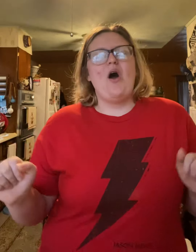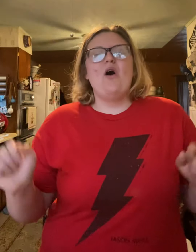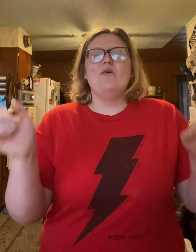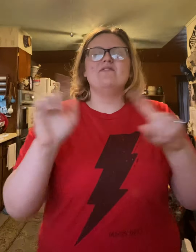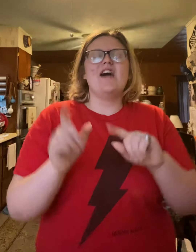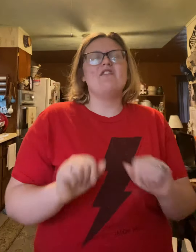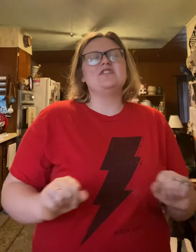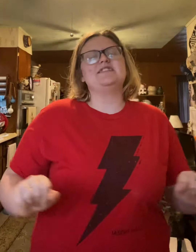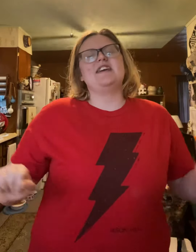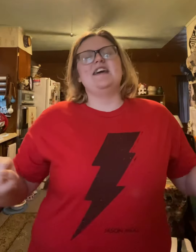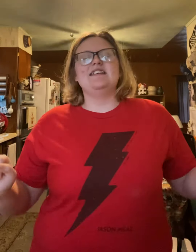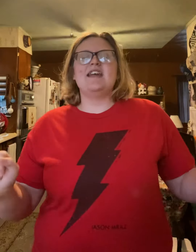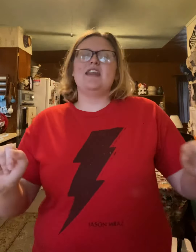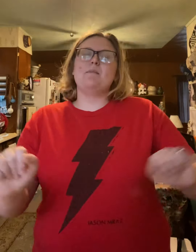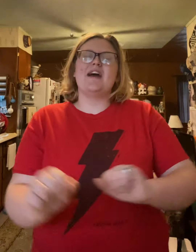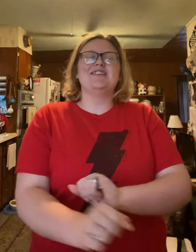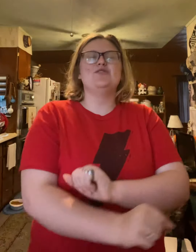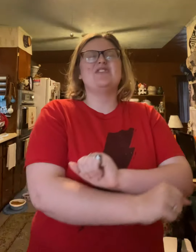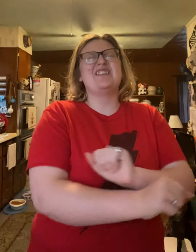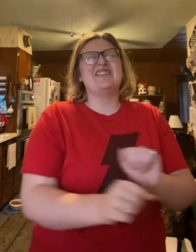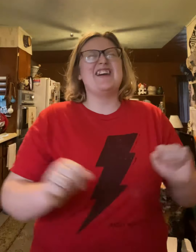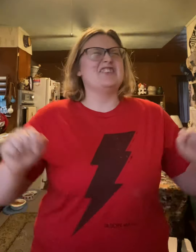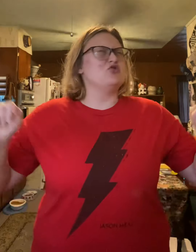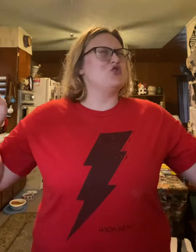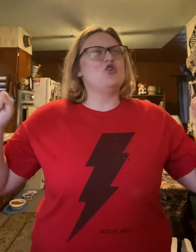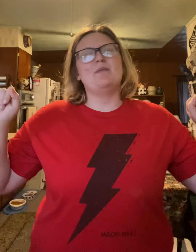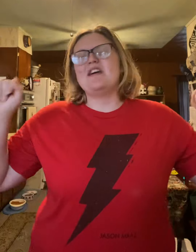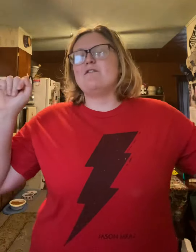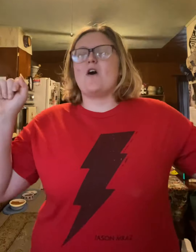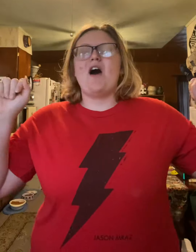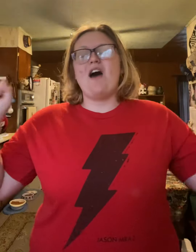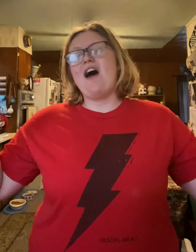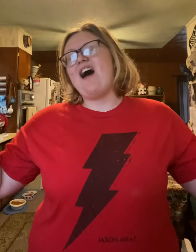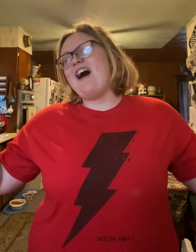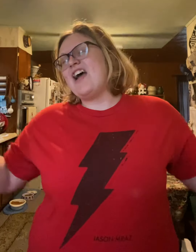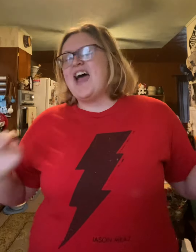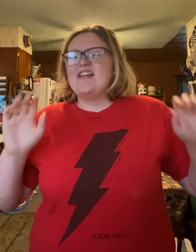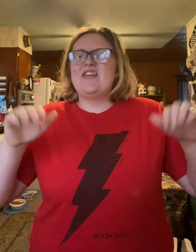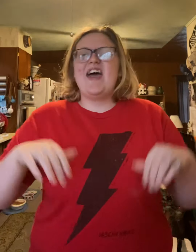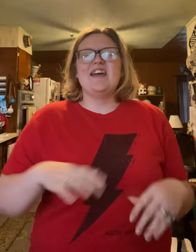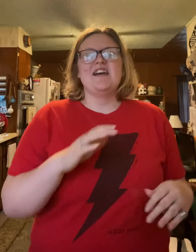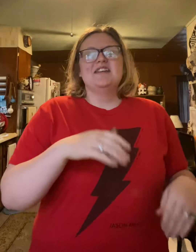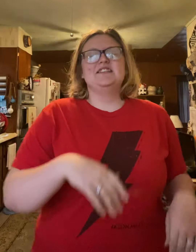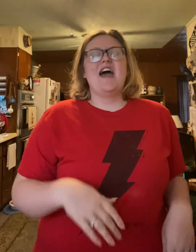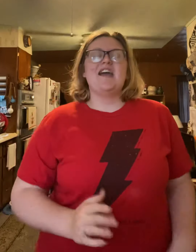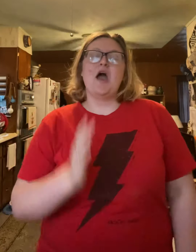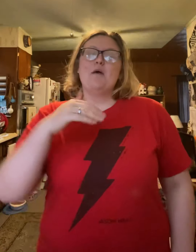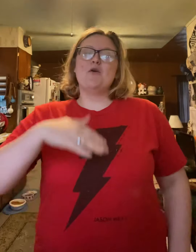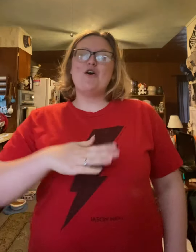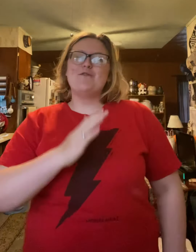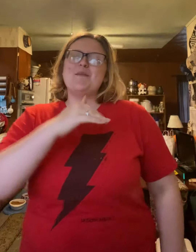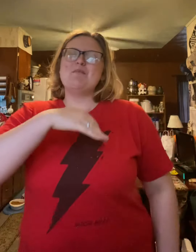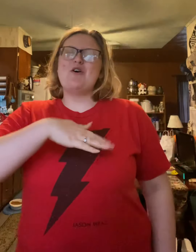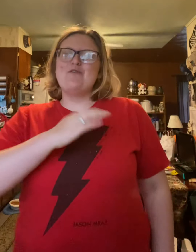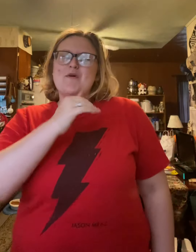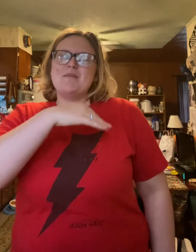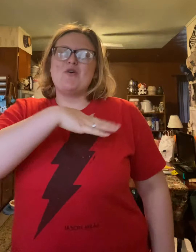I've never seen anybody do the things you do before. They say, move for me, move for me, move